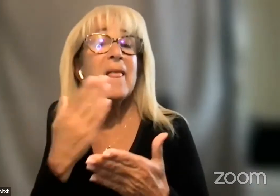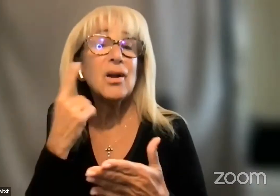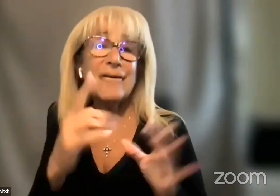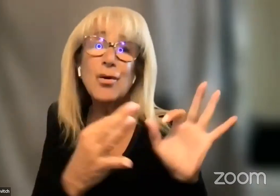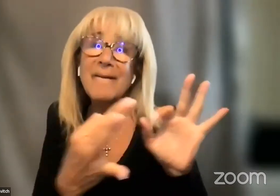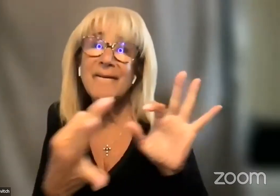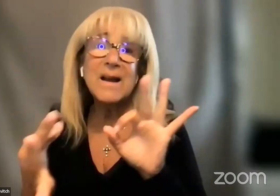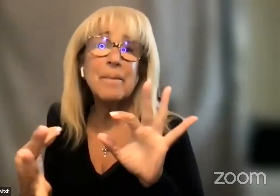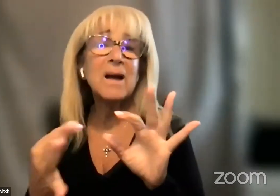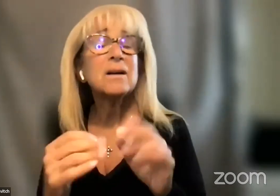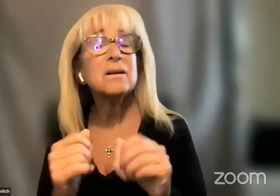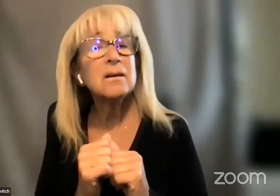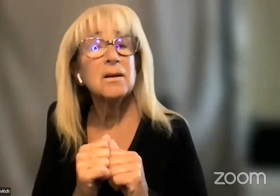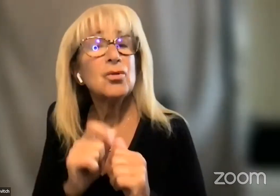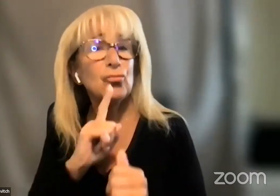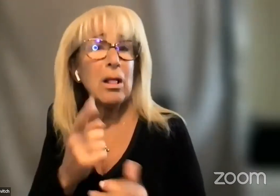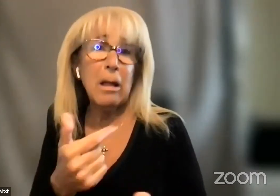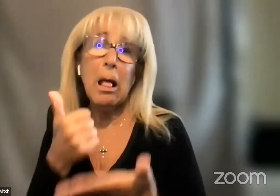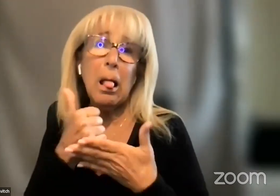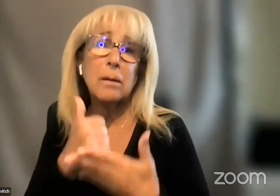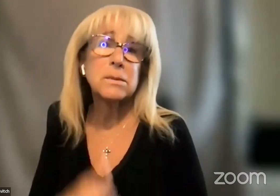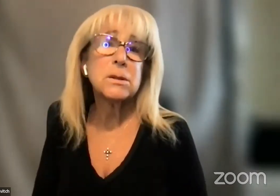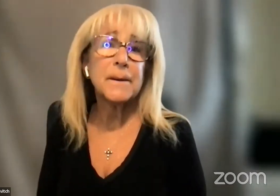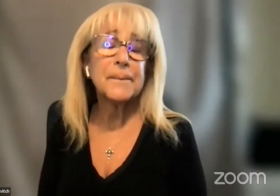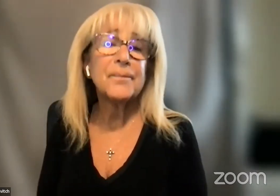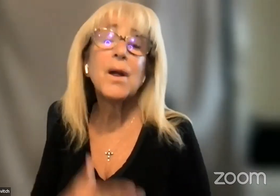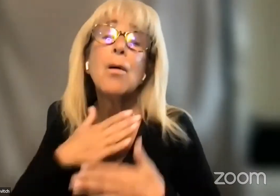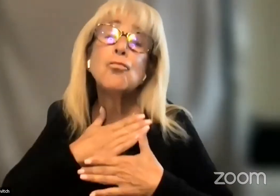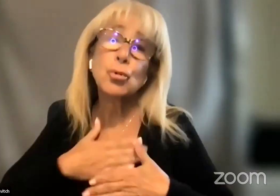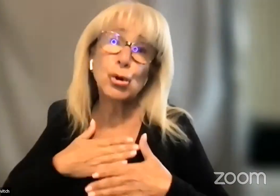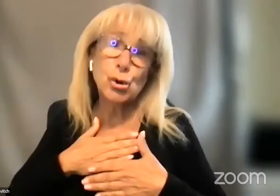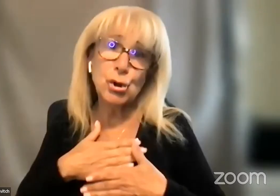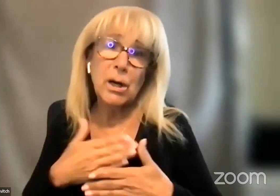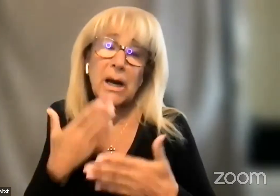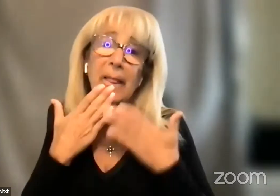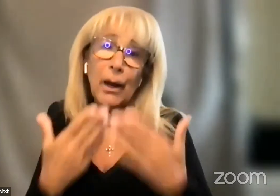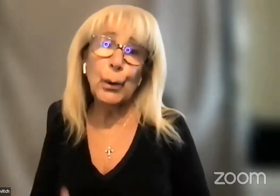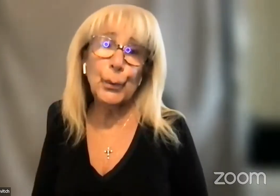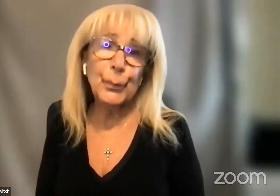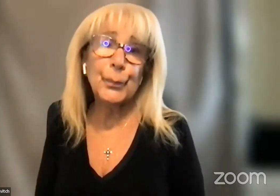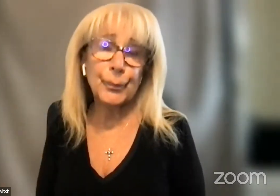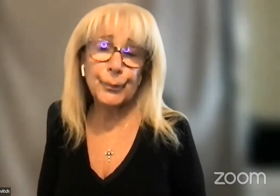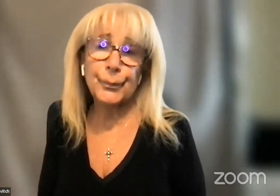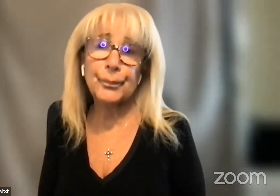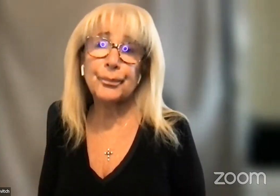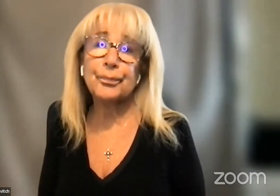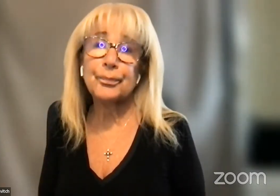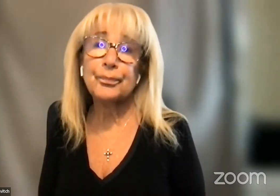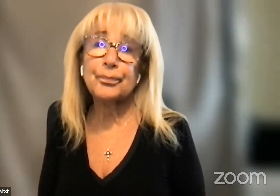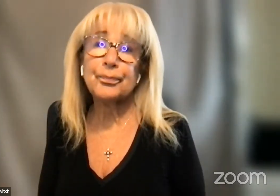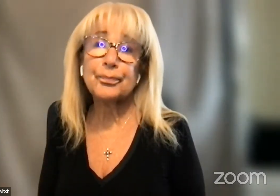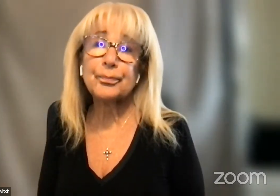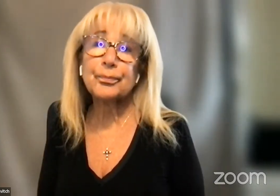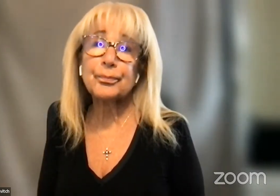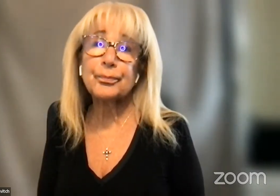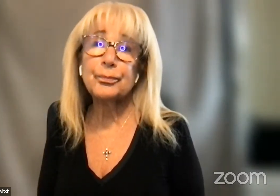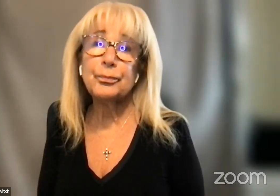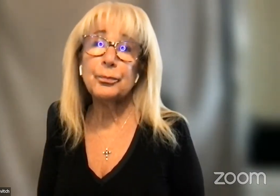It really is helpful. Appreciate it so much. Thank you. Thank you, Jim.